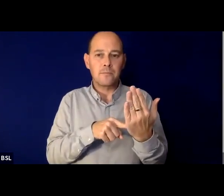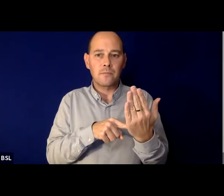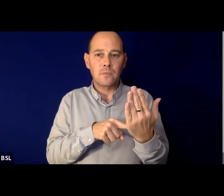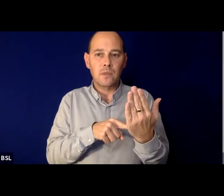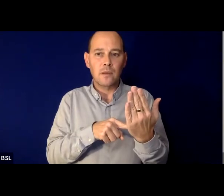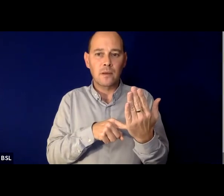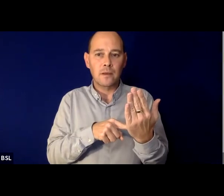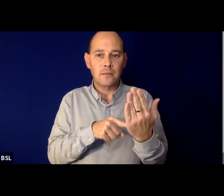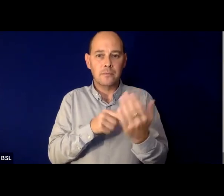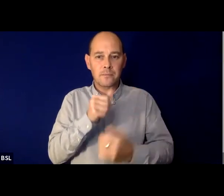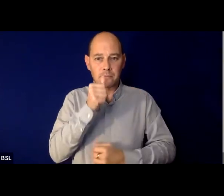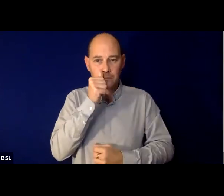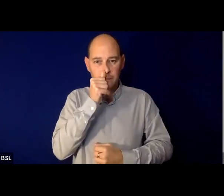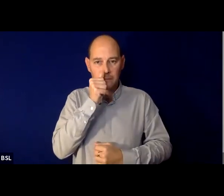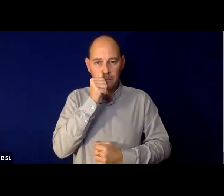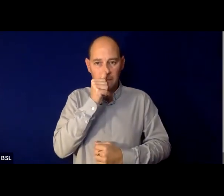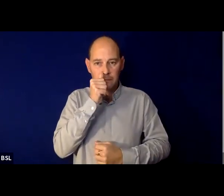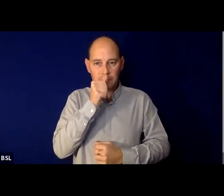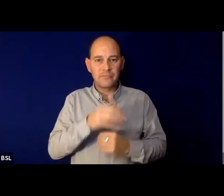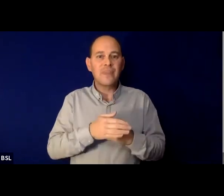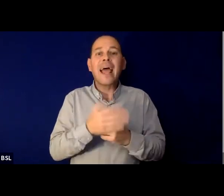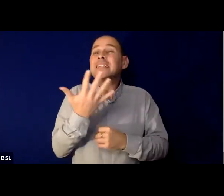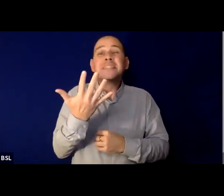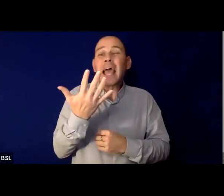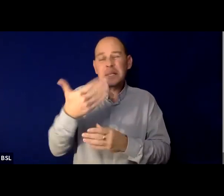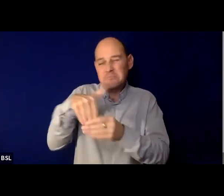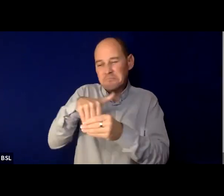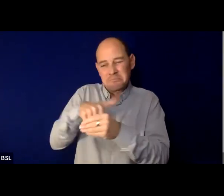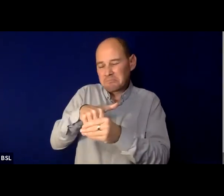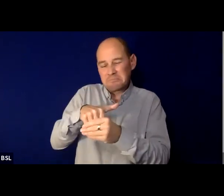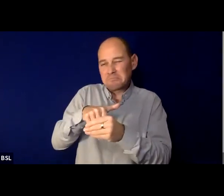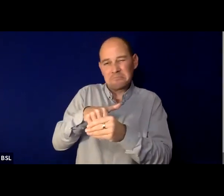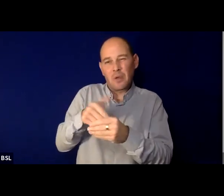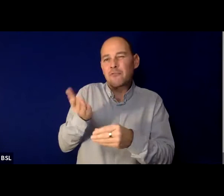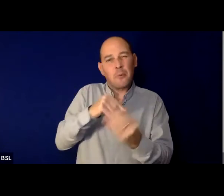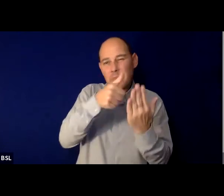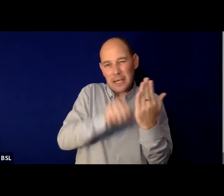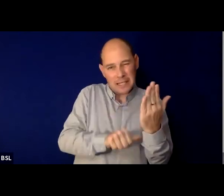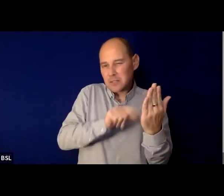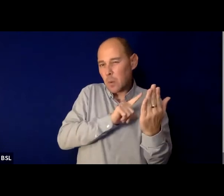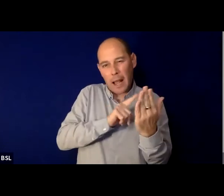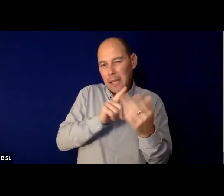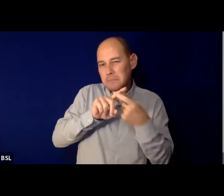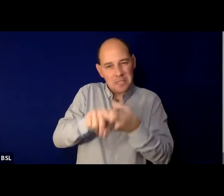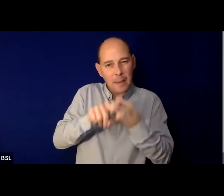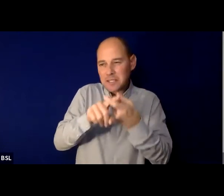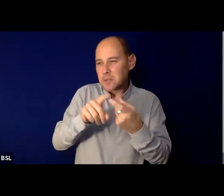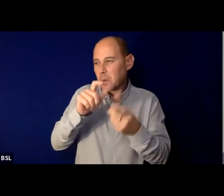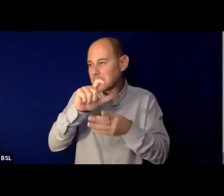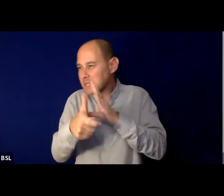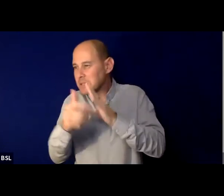maybe because of their cost, or maybe because of the types of disability to be